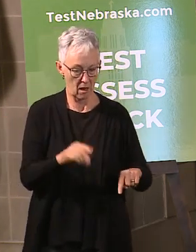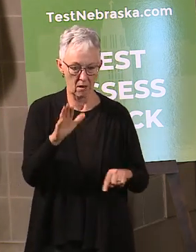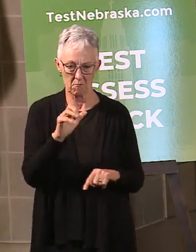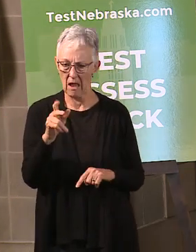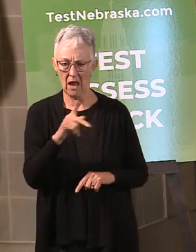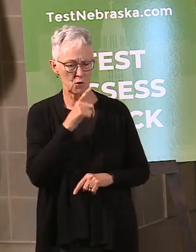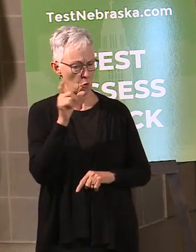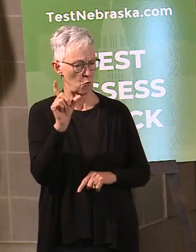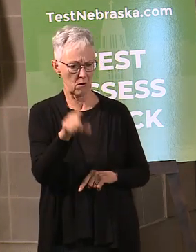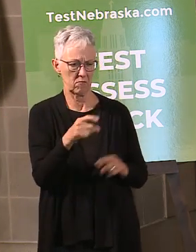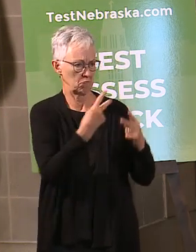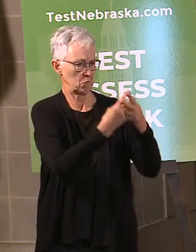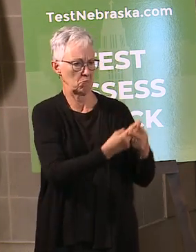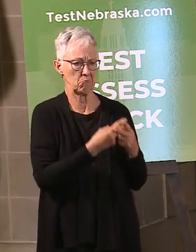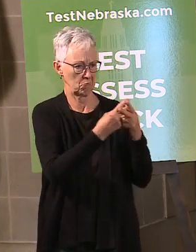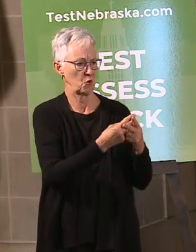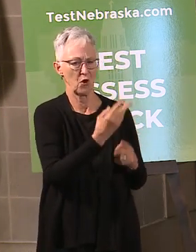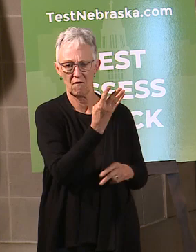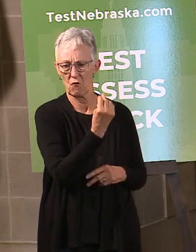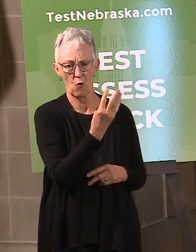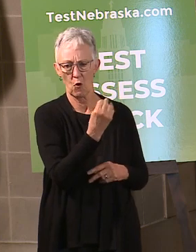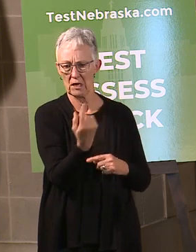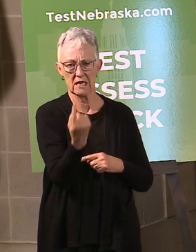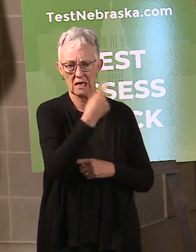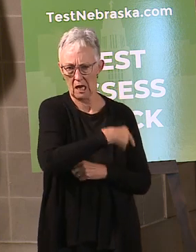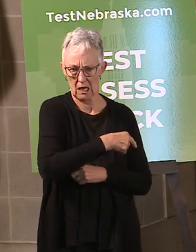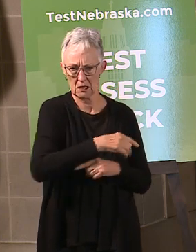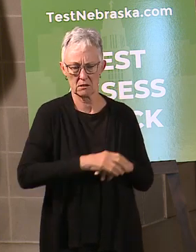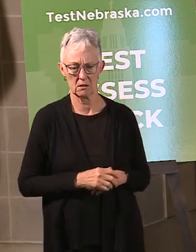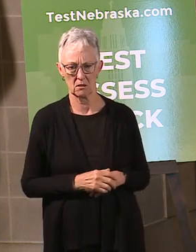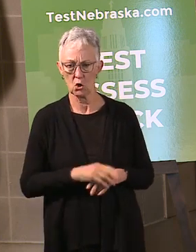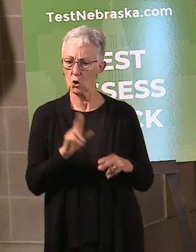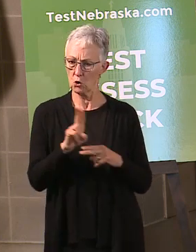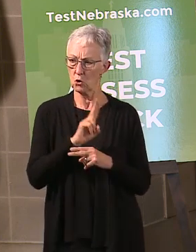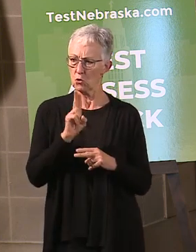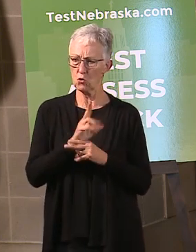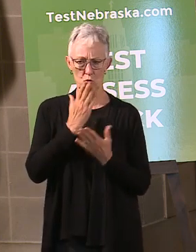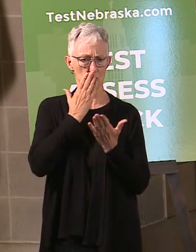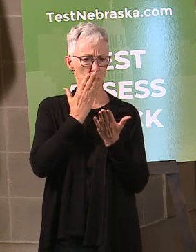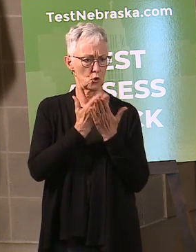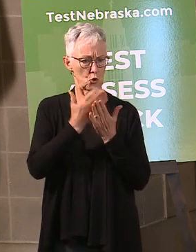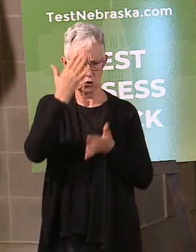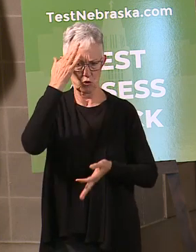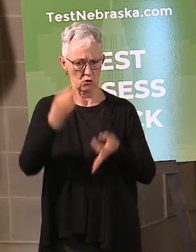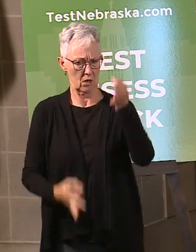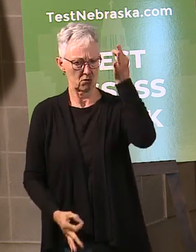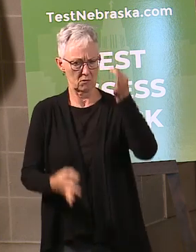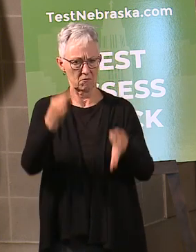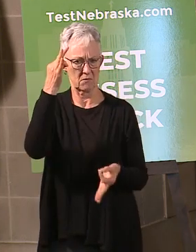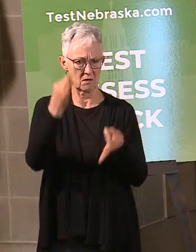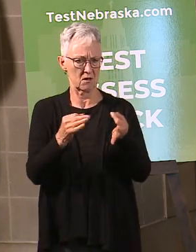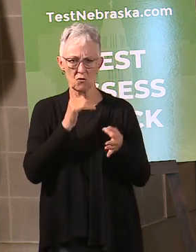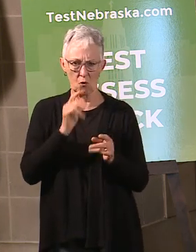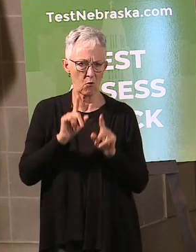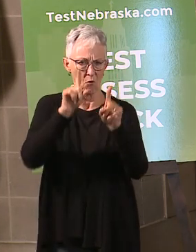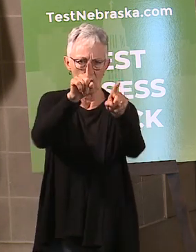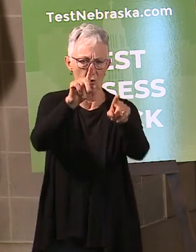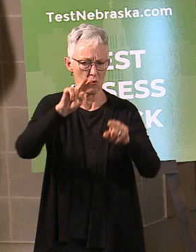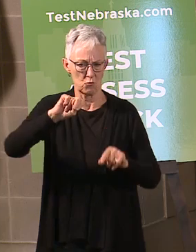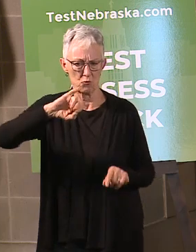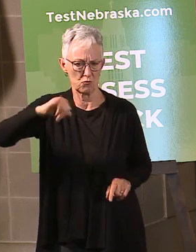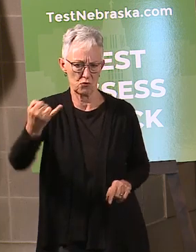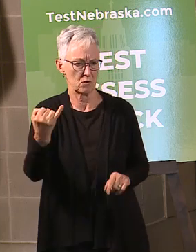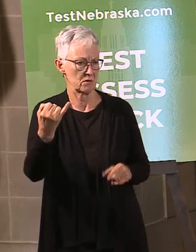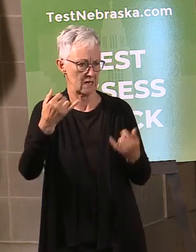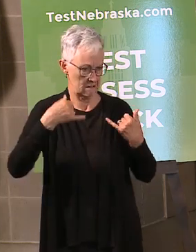back to the state. We're really worried about people who don't, use good judgment. Don't go to places like New Jersey, where they've still got lots of spread there.